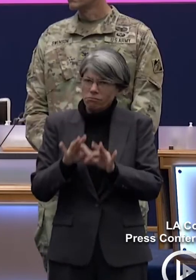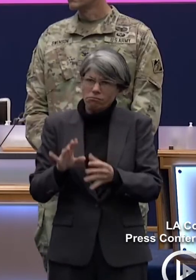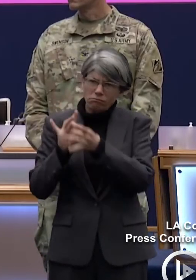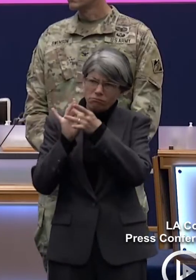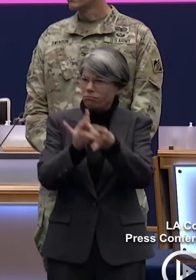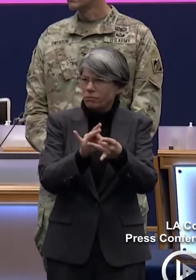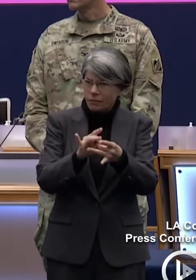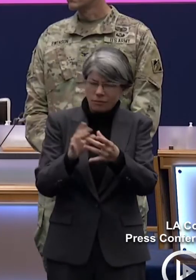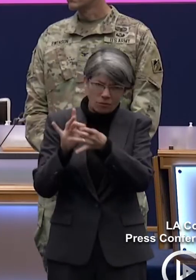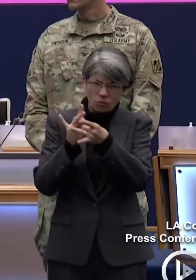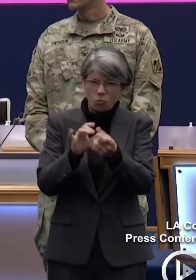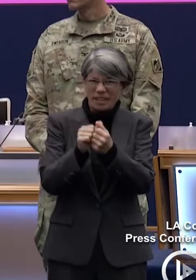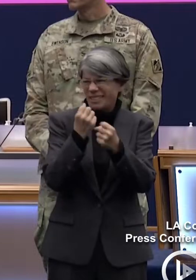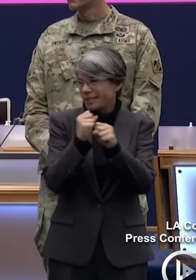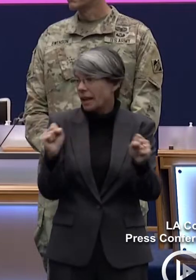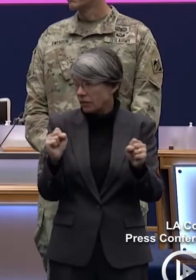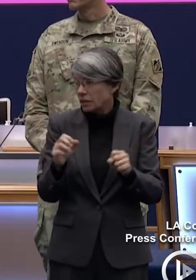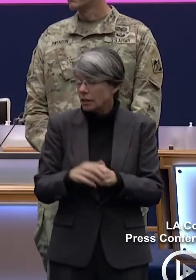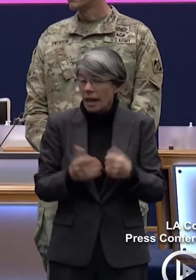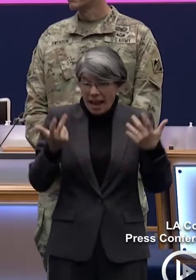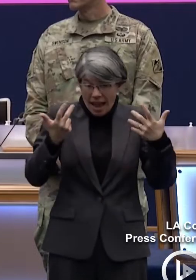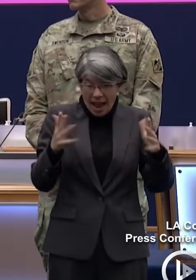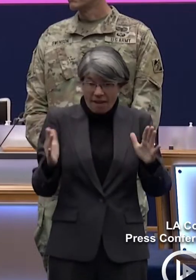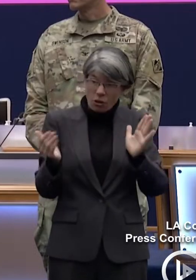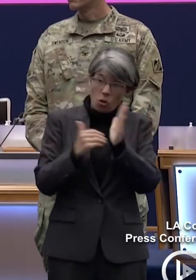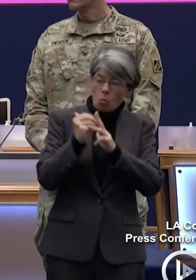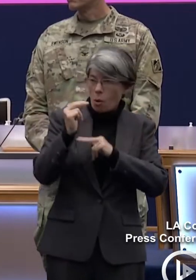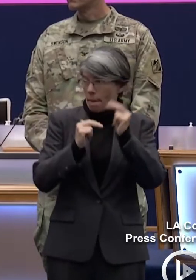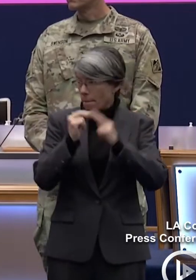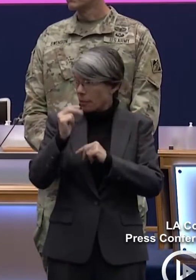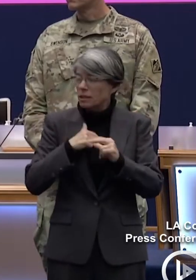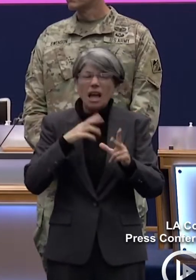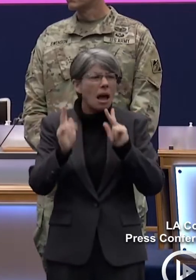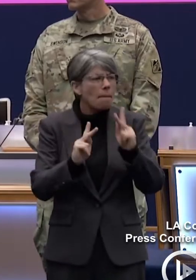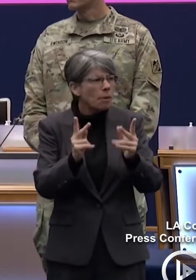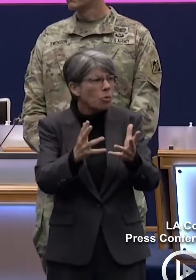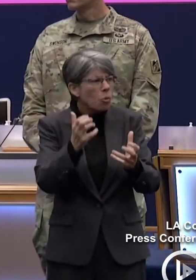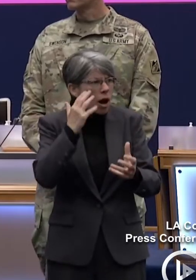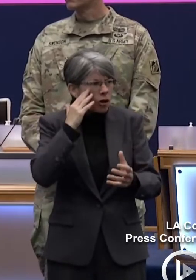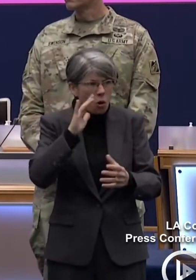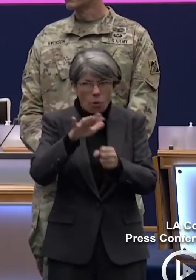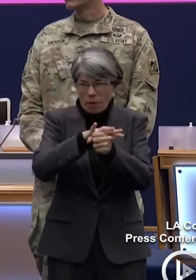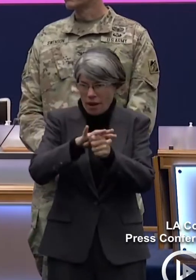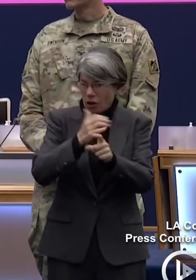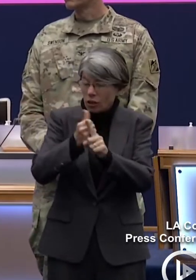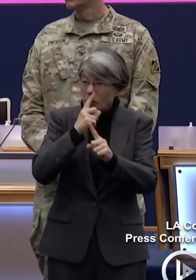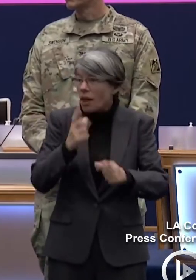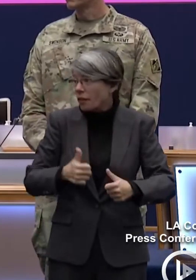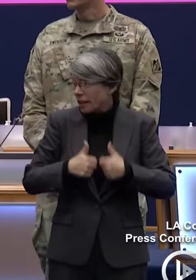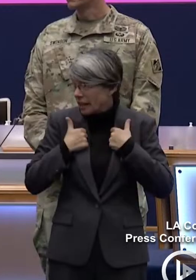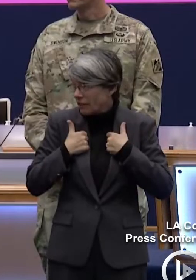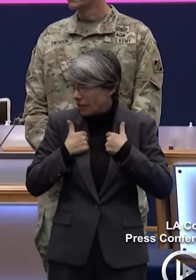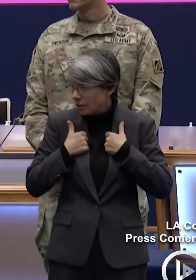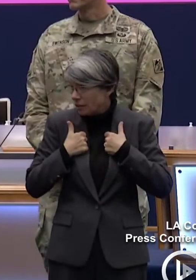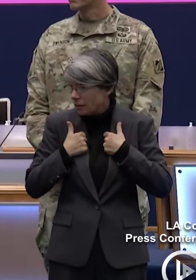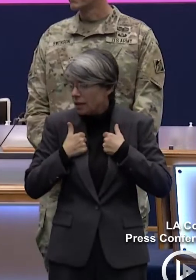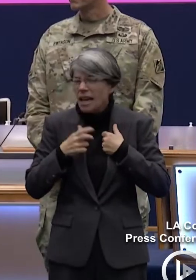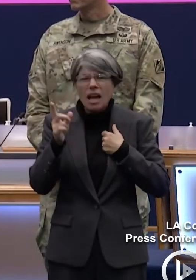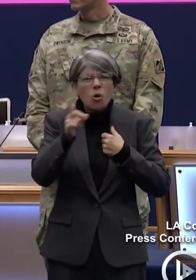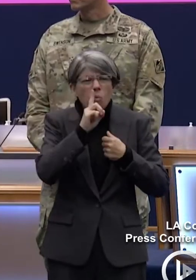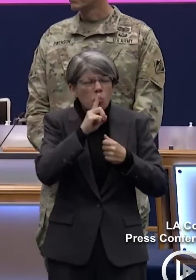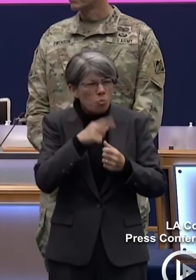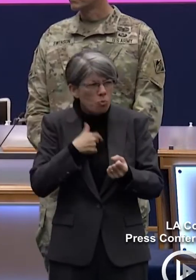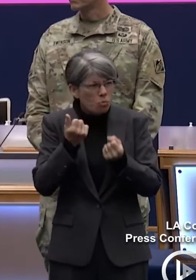around safety after the rebuild, and people wanting to know that the area that they live in isn't